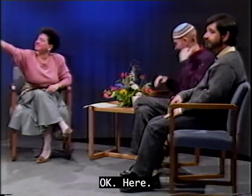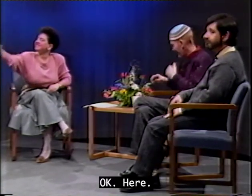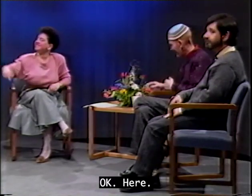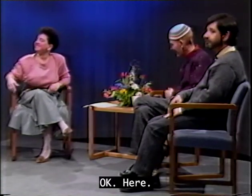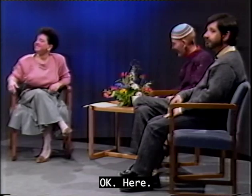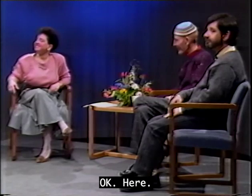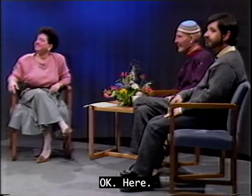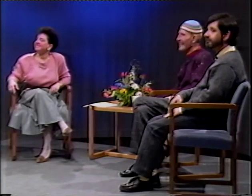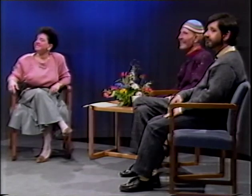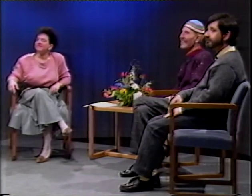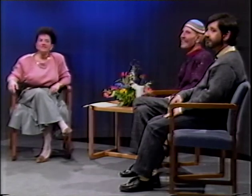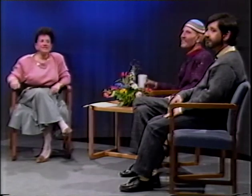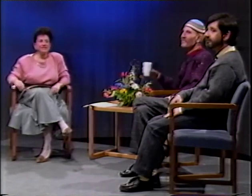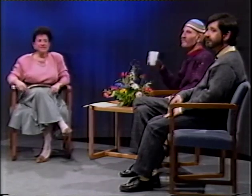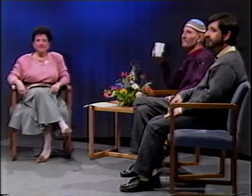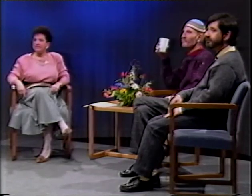Okay, here.